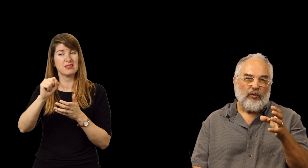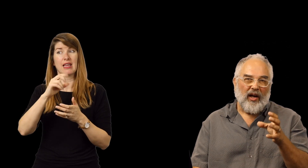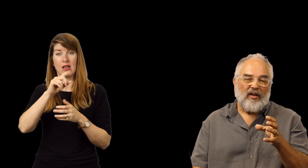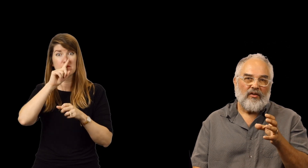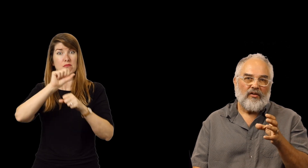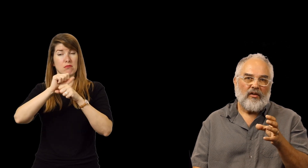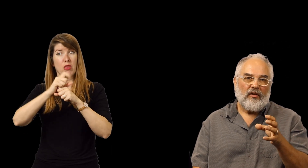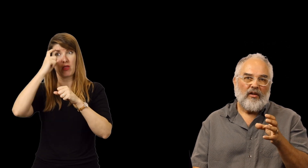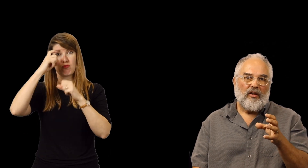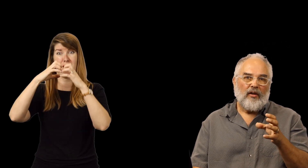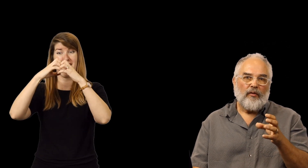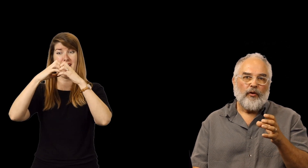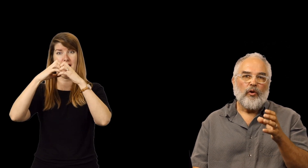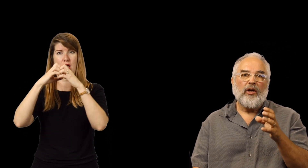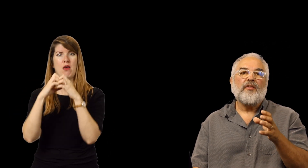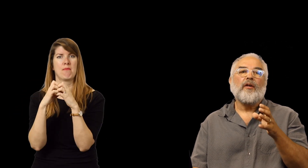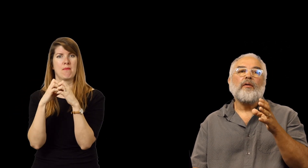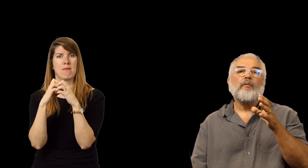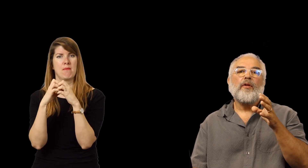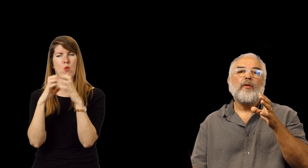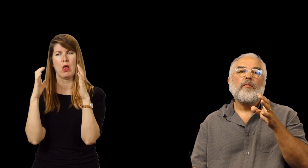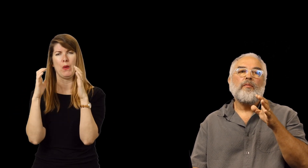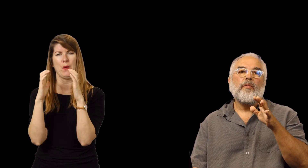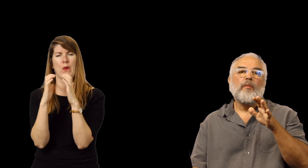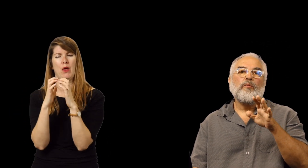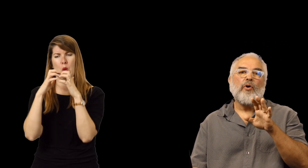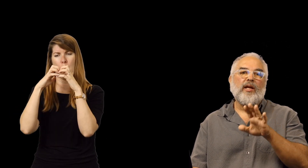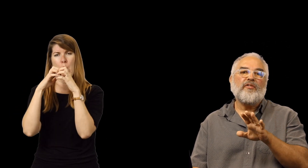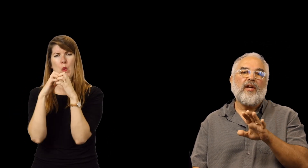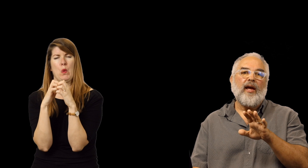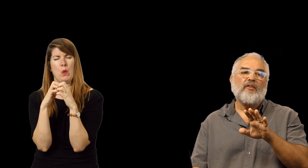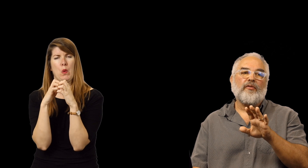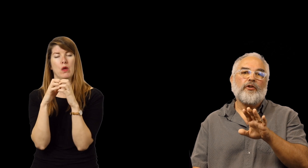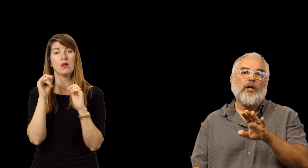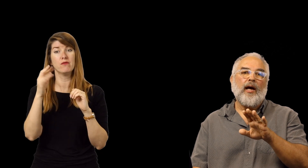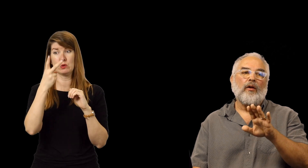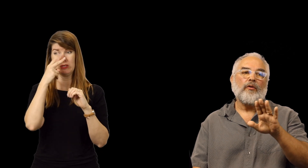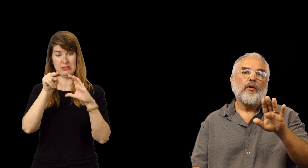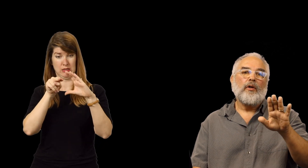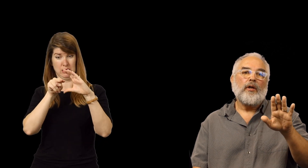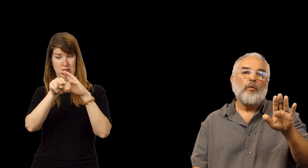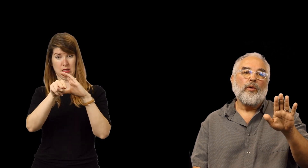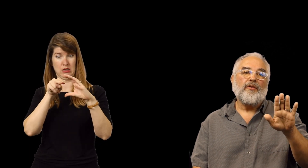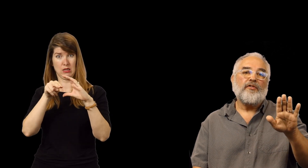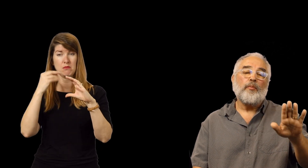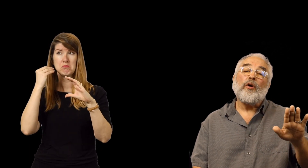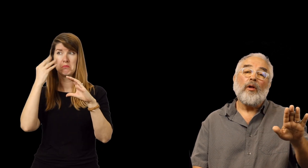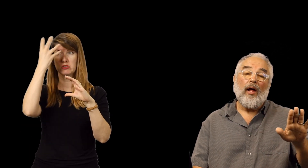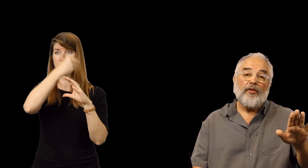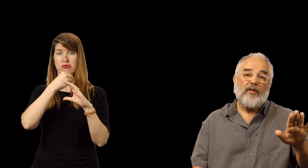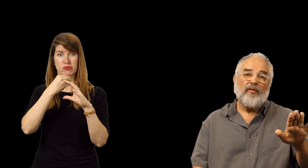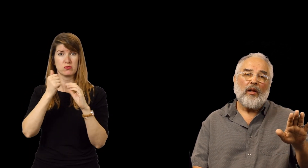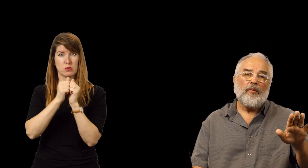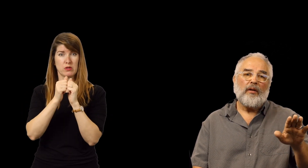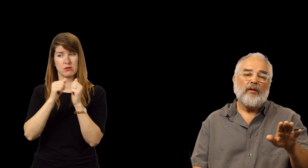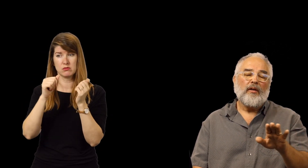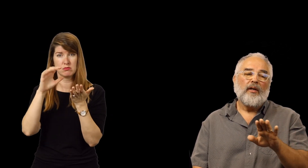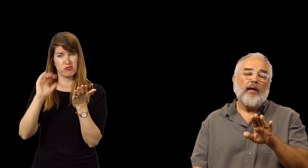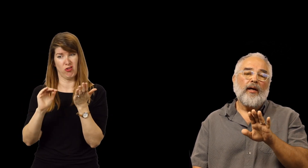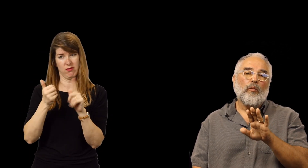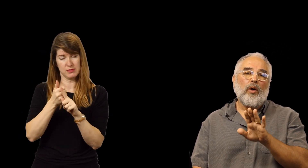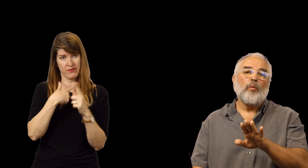brain shrinks. If you look at the brain scans of a child with typical healthy